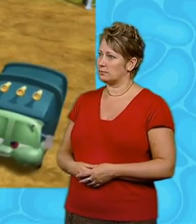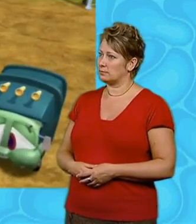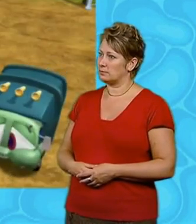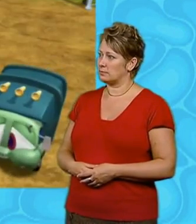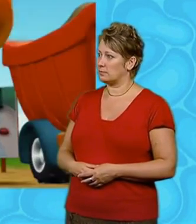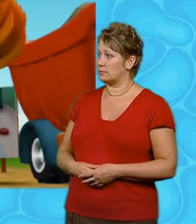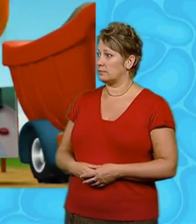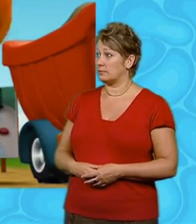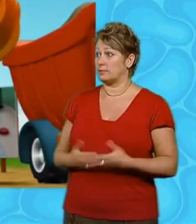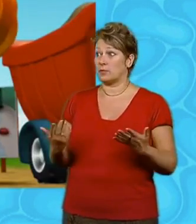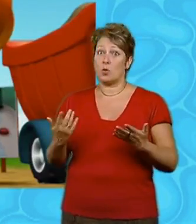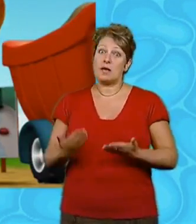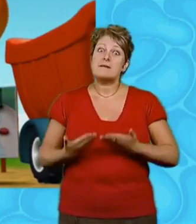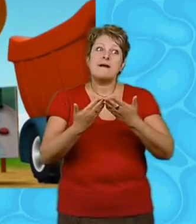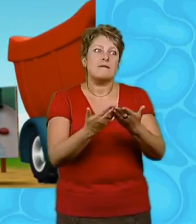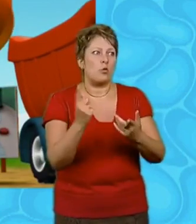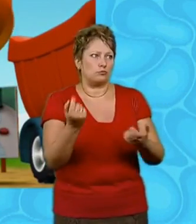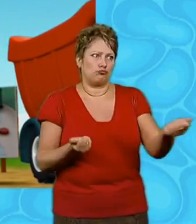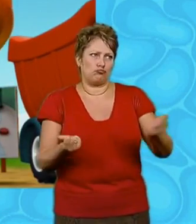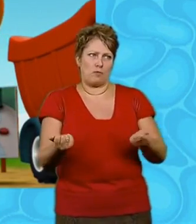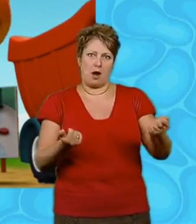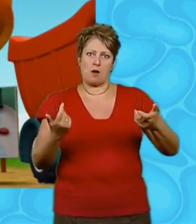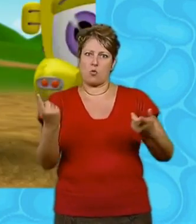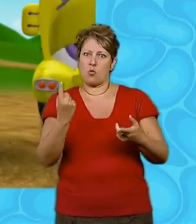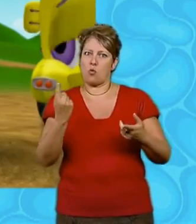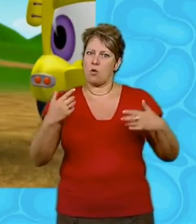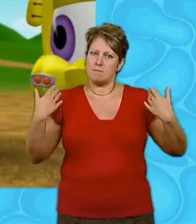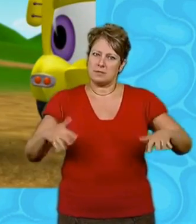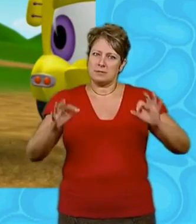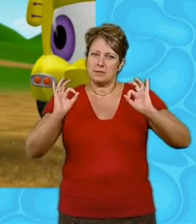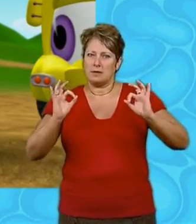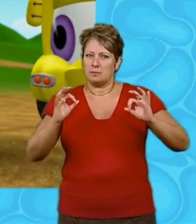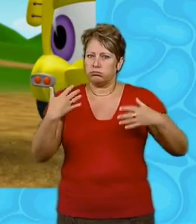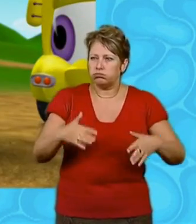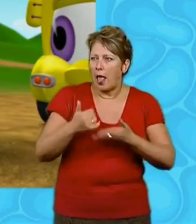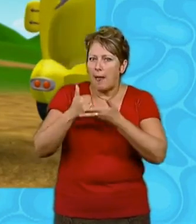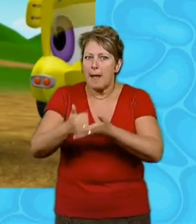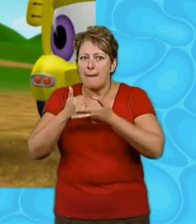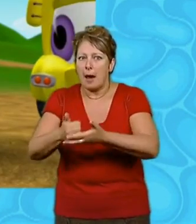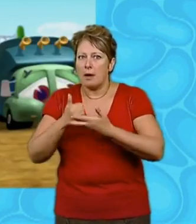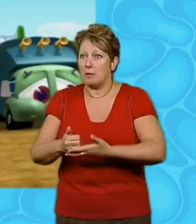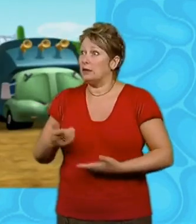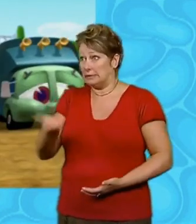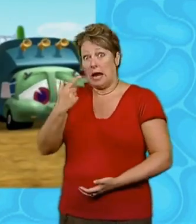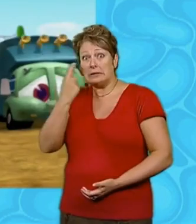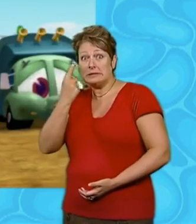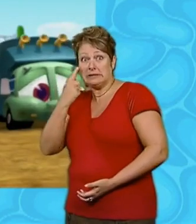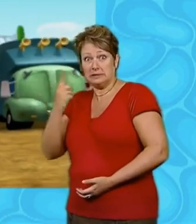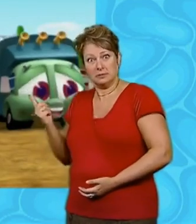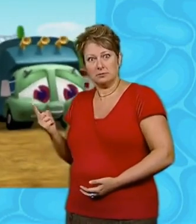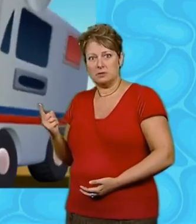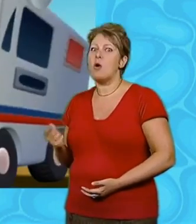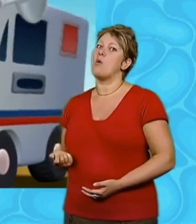I've heard they only give it to special trucks who've helped the town for many years. Do you want to come on over to the fire station and see it? Definitely.